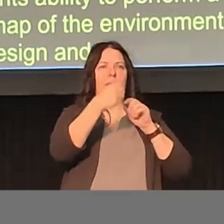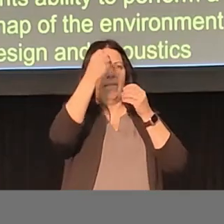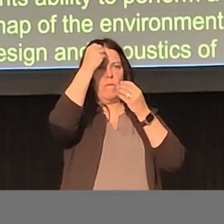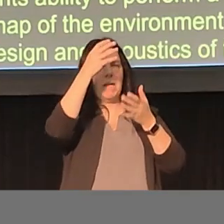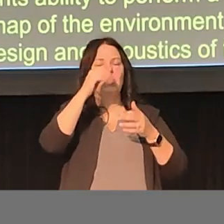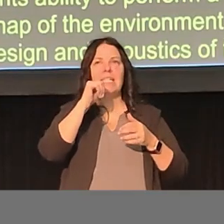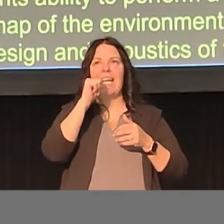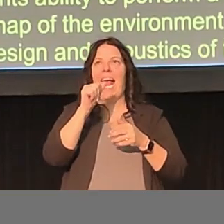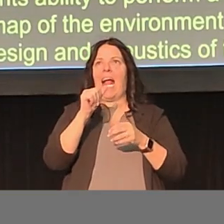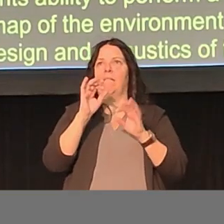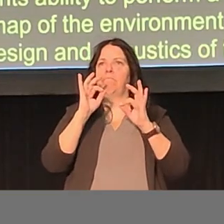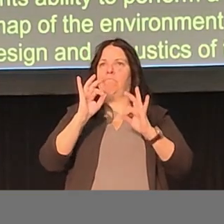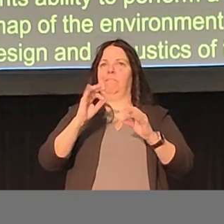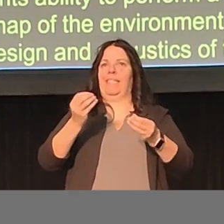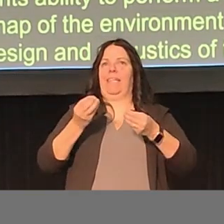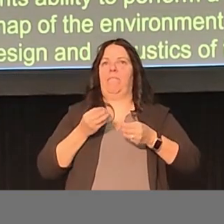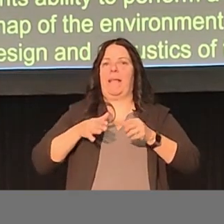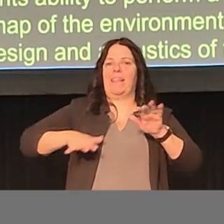spatial layout of the rooms.